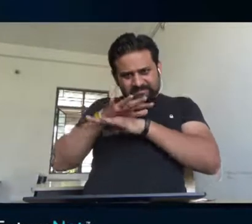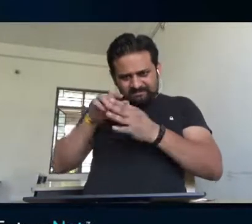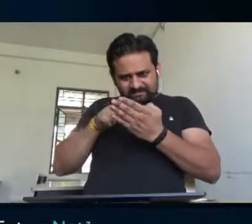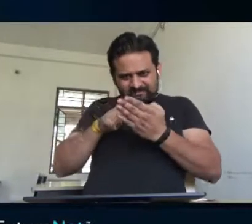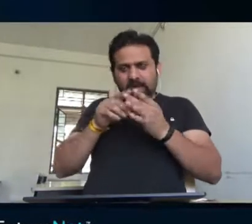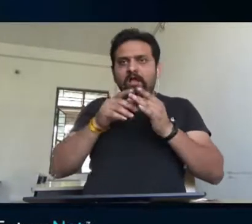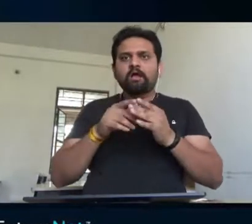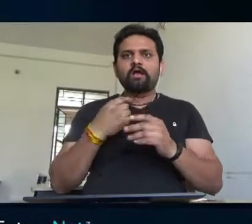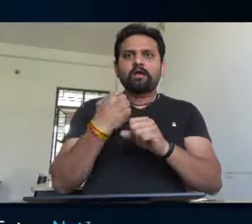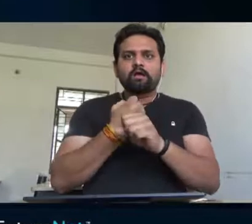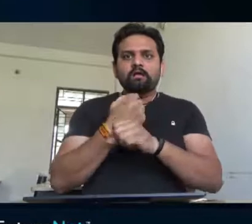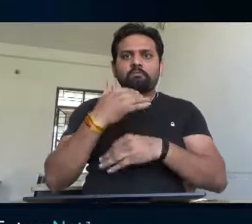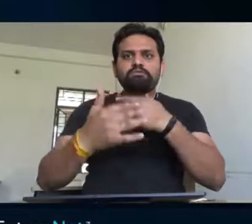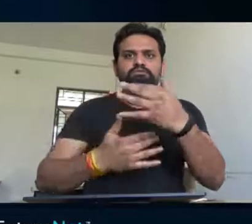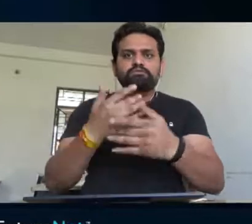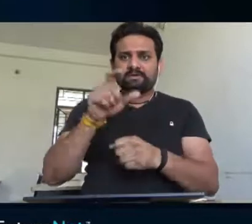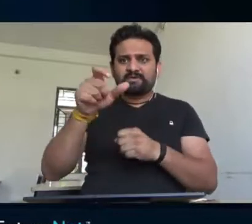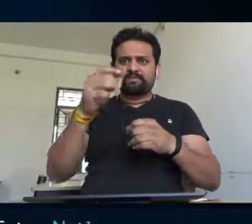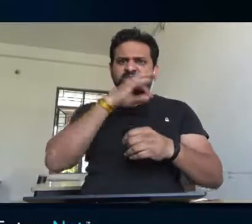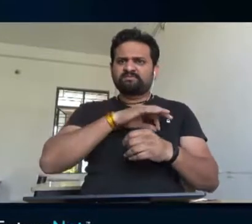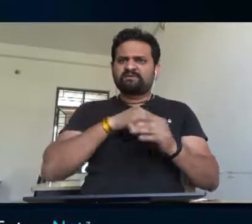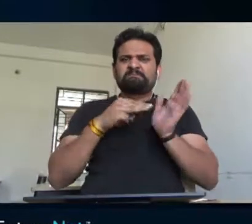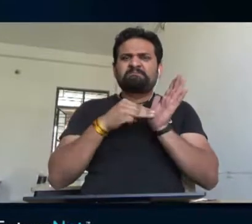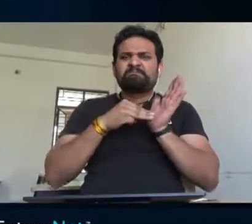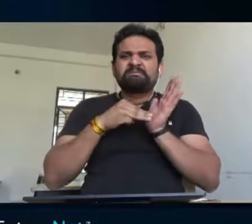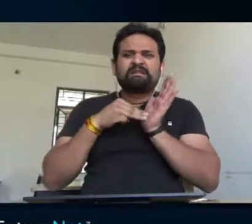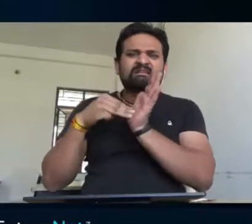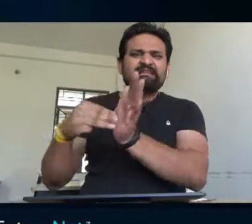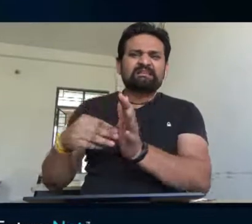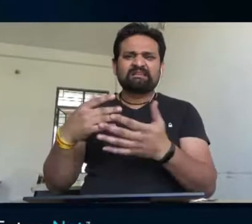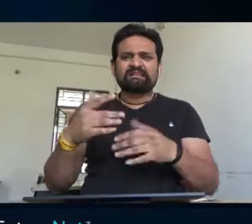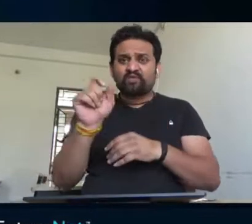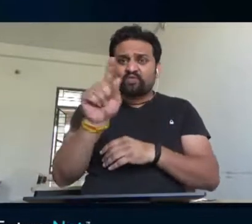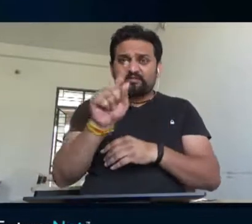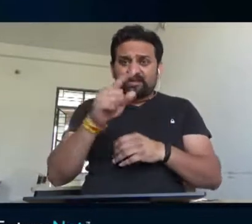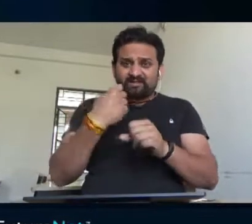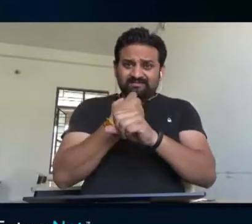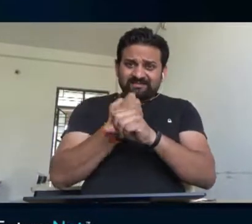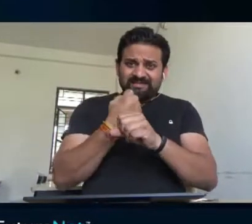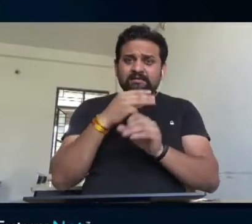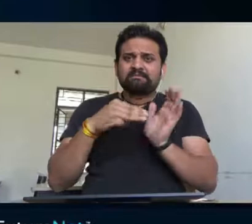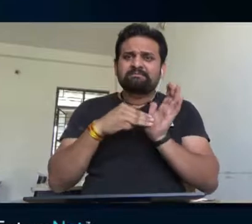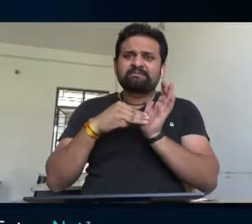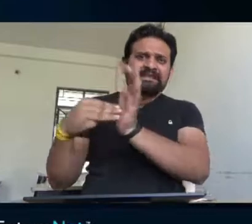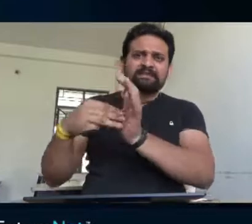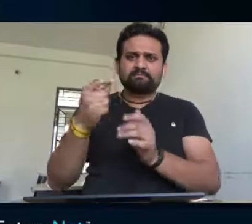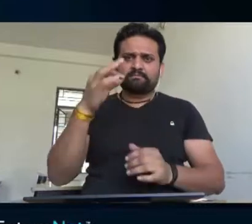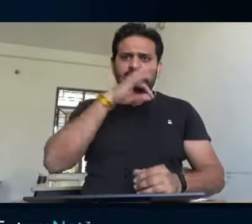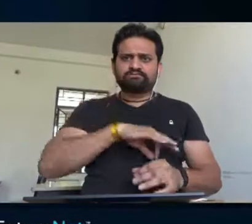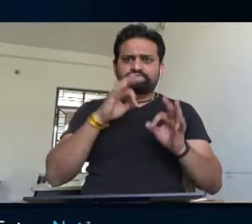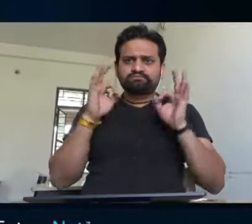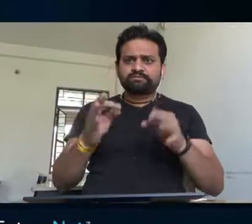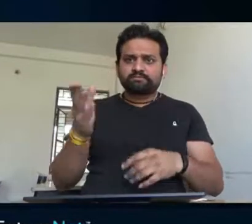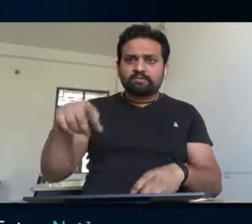that. There was people, they make more than $1 million in 1 month because of that. And